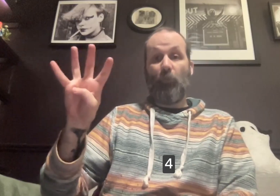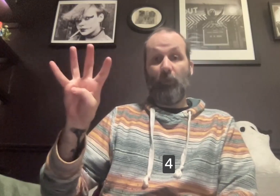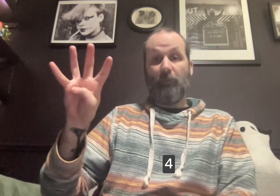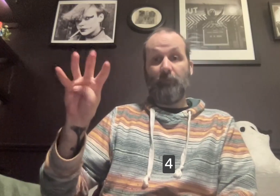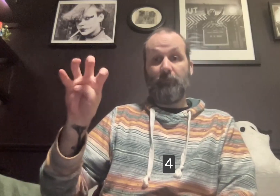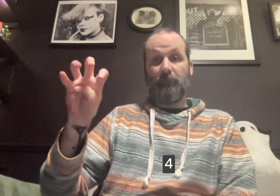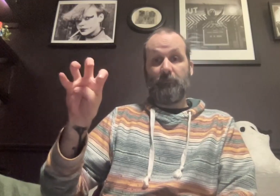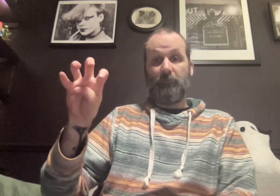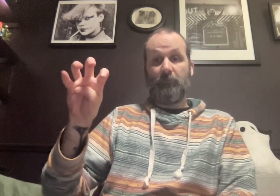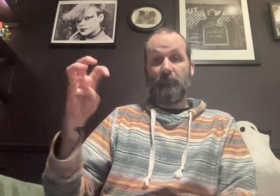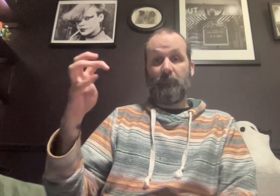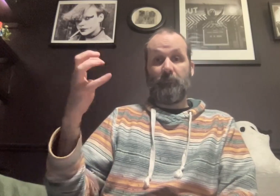4